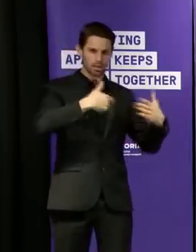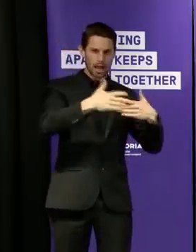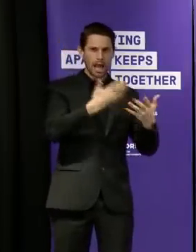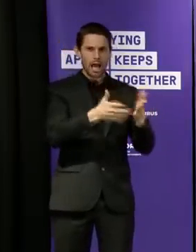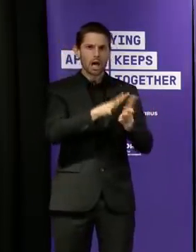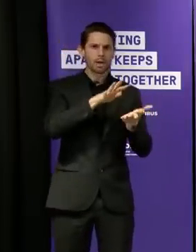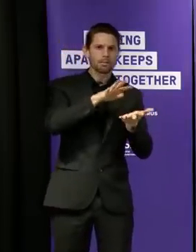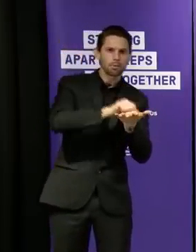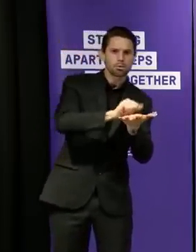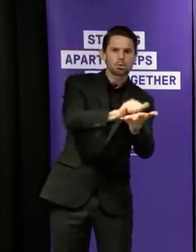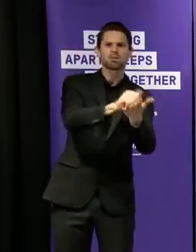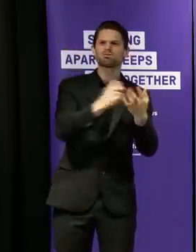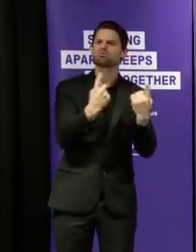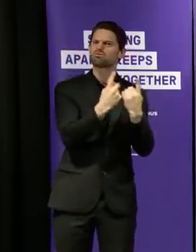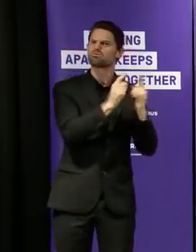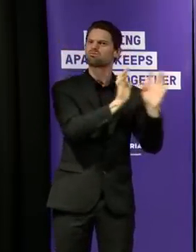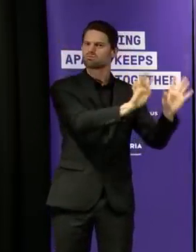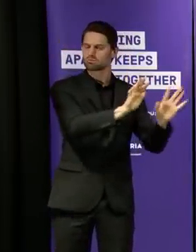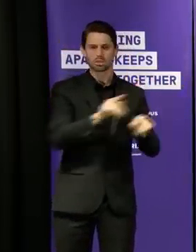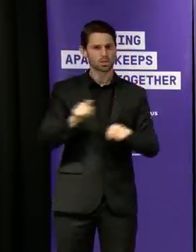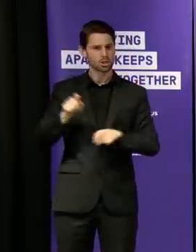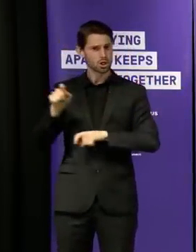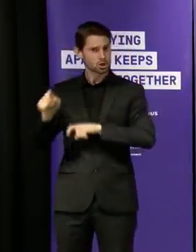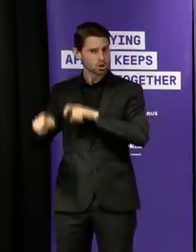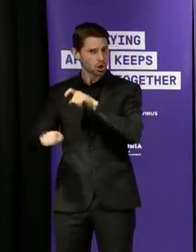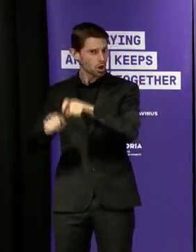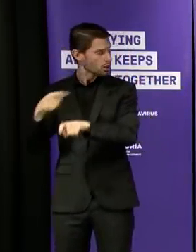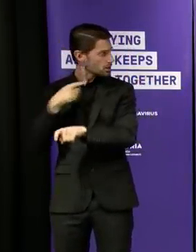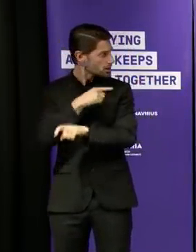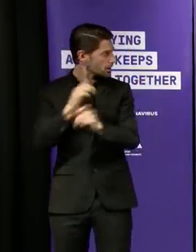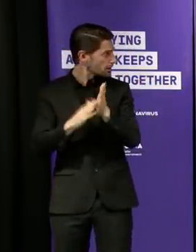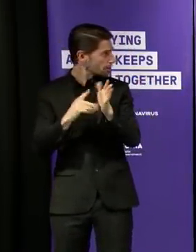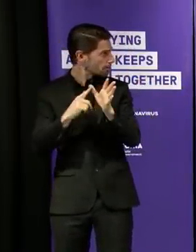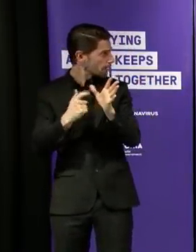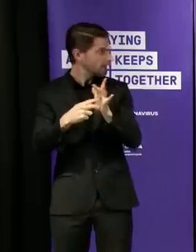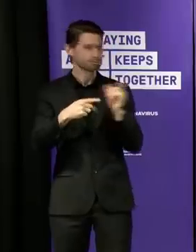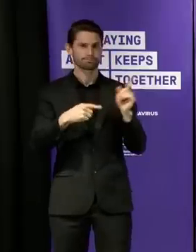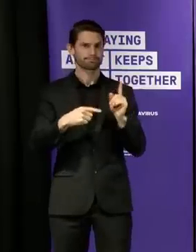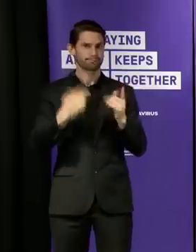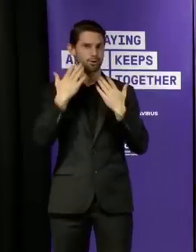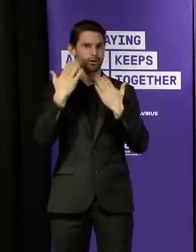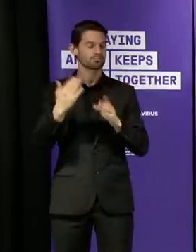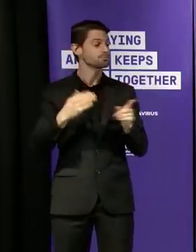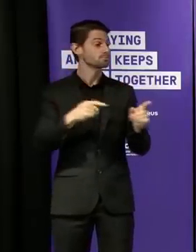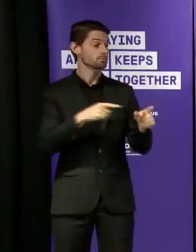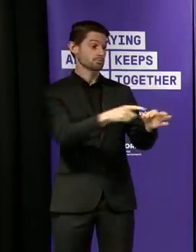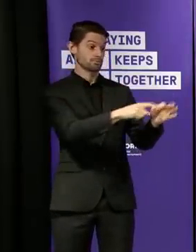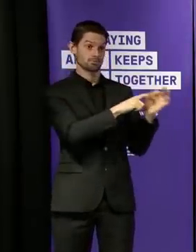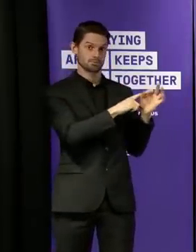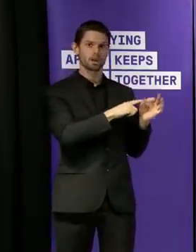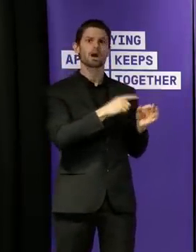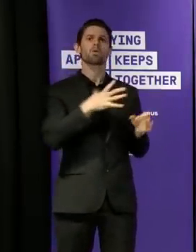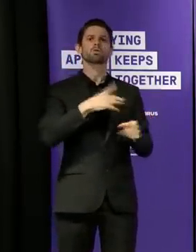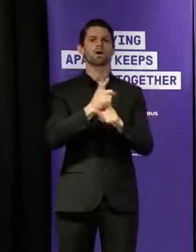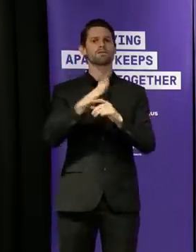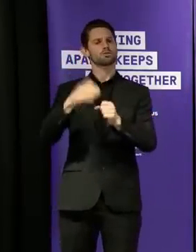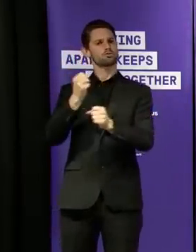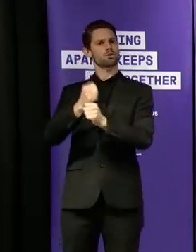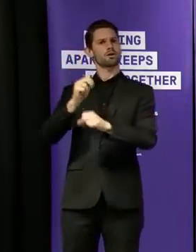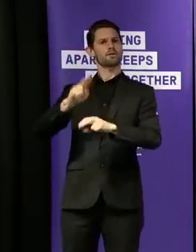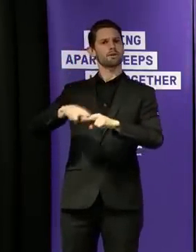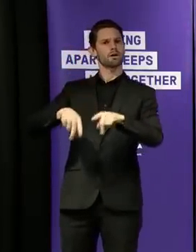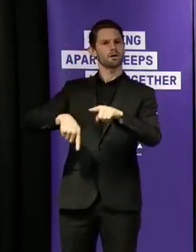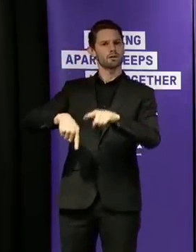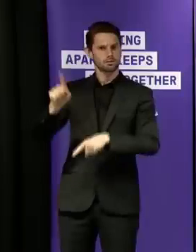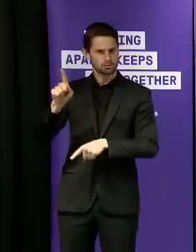if you like. On cycling, I don't know whether Martin wants to add to that. No, we'll come back to you on that. Can I just go back to the grand final and regional